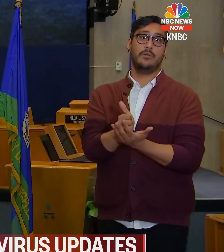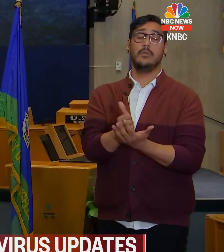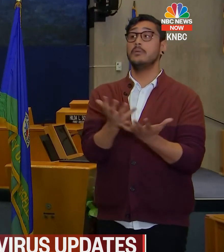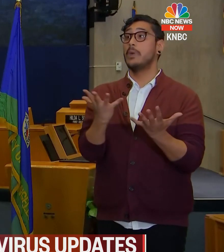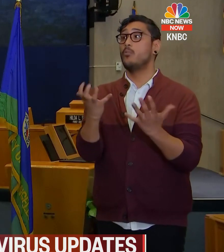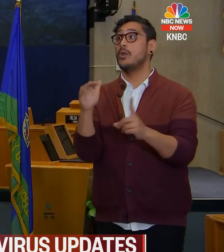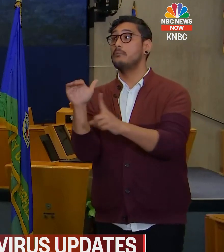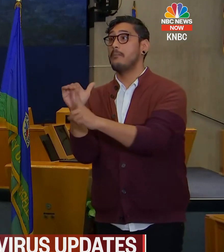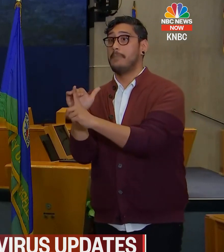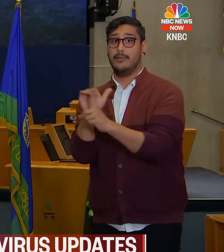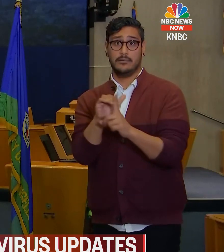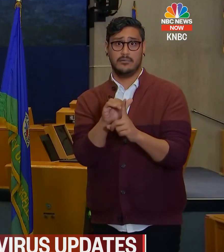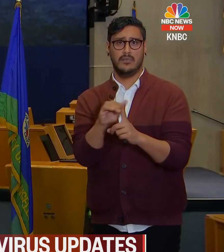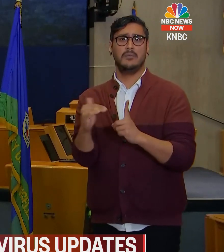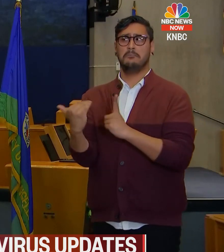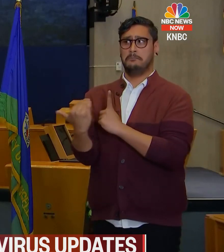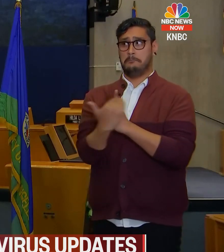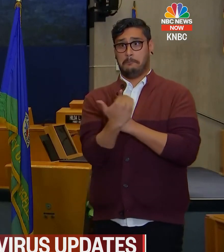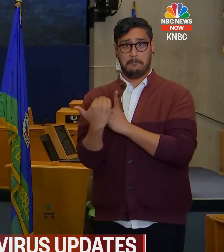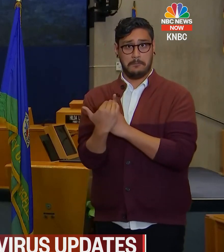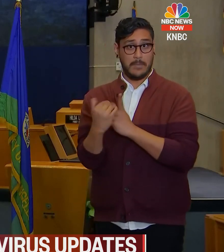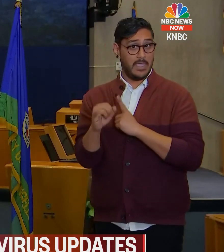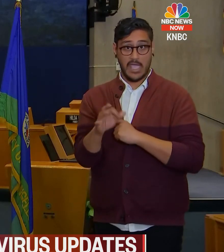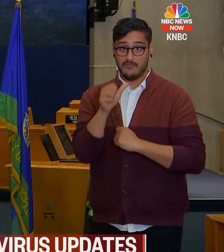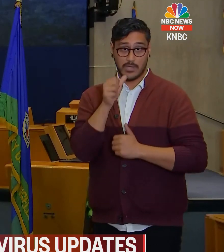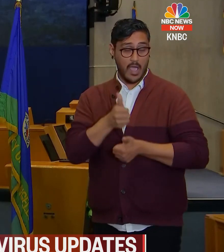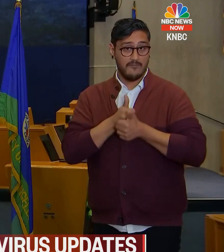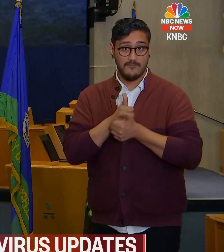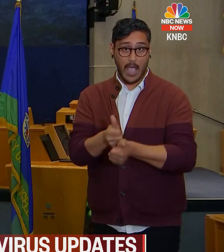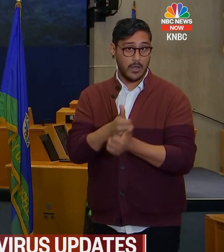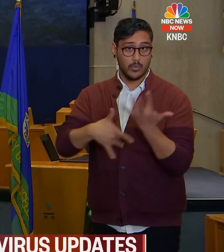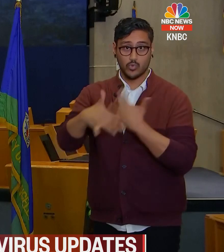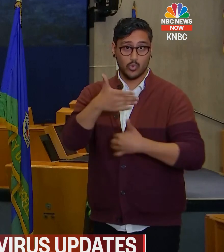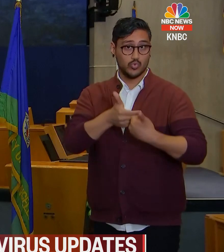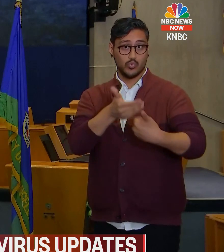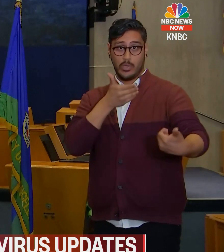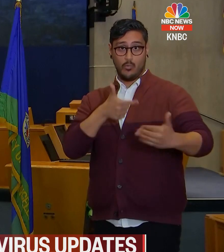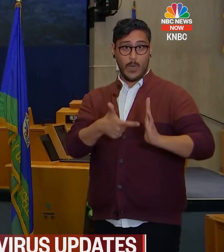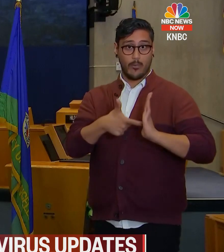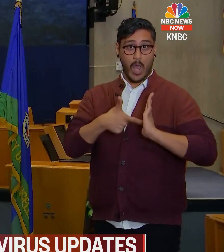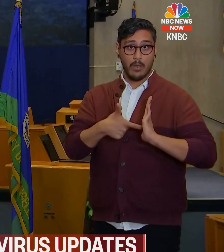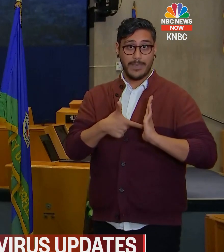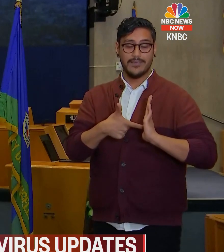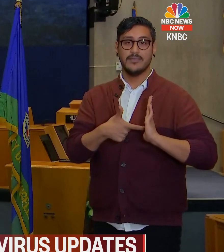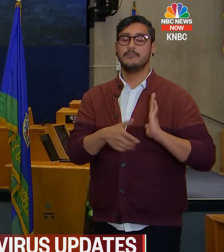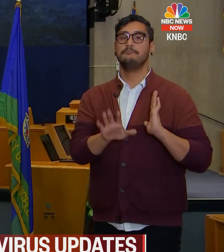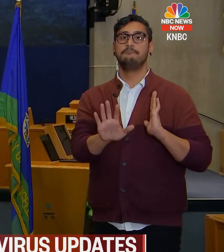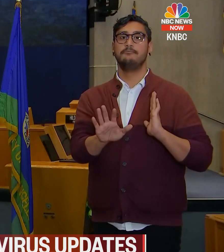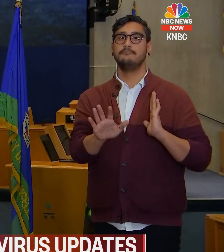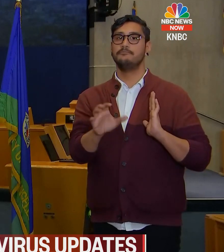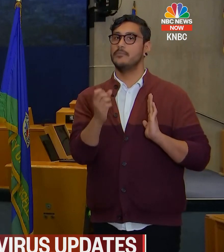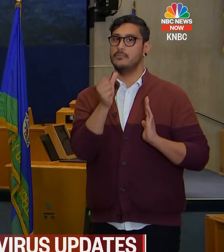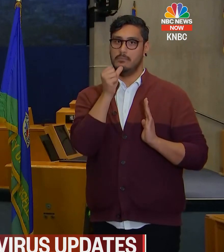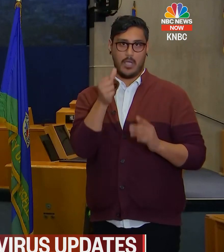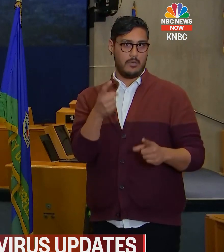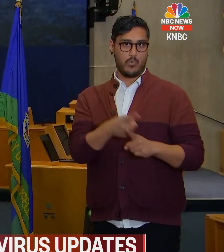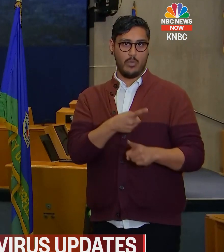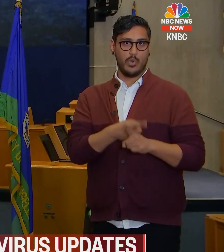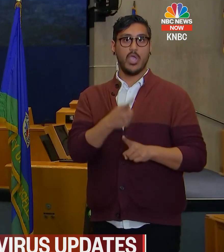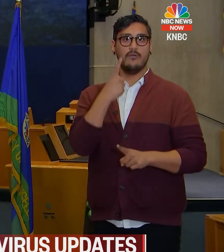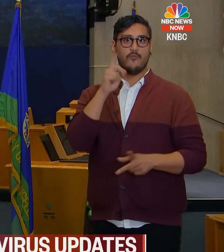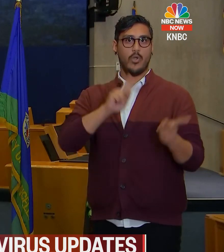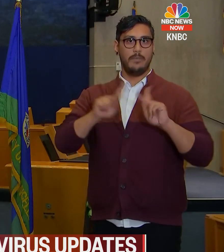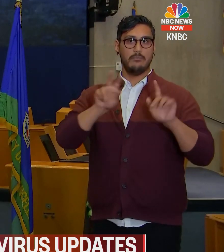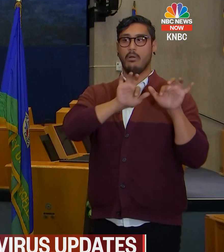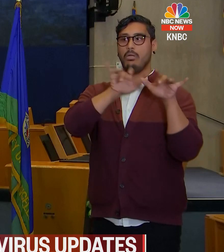and the rest of us who are not following social distancing requirements that it's inappropriate for people to congregate